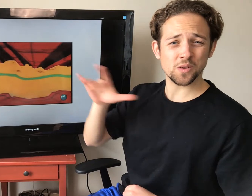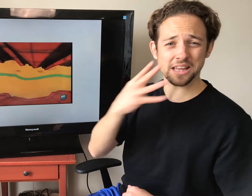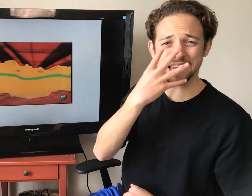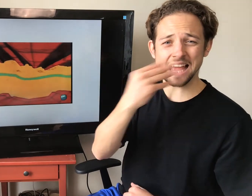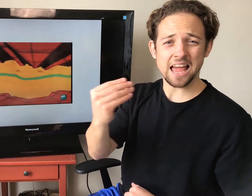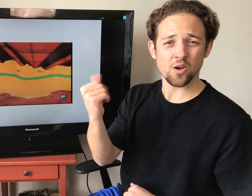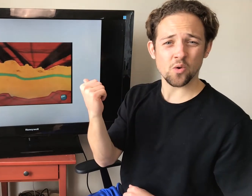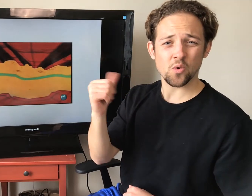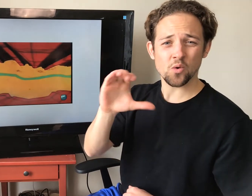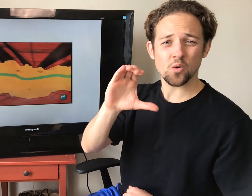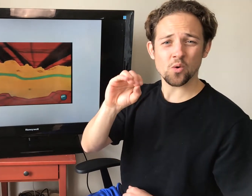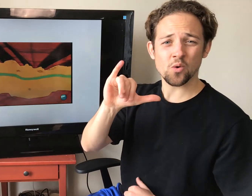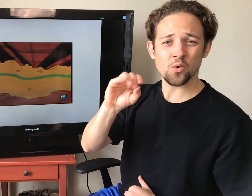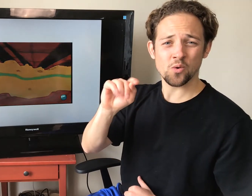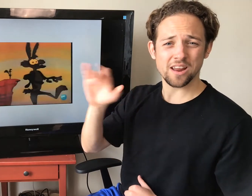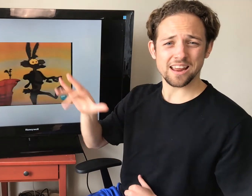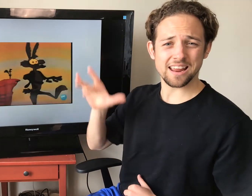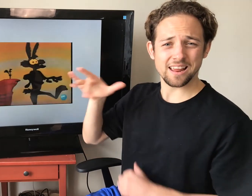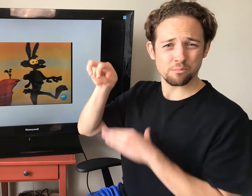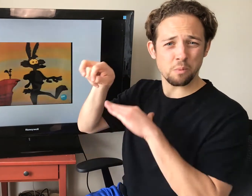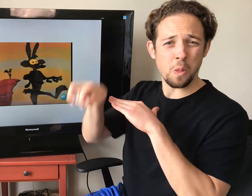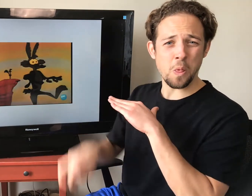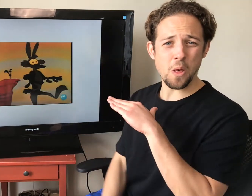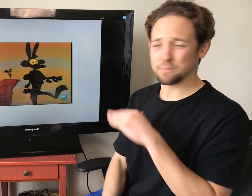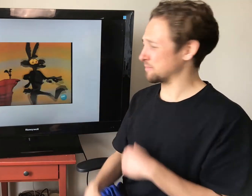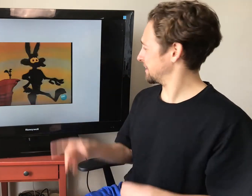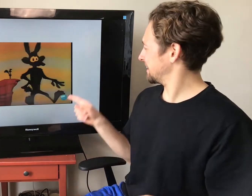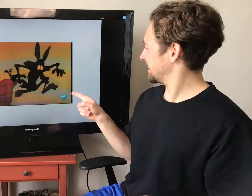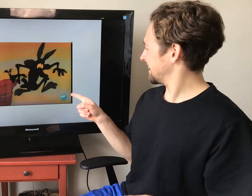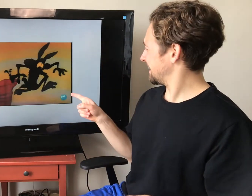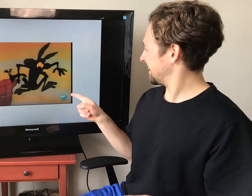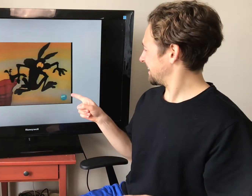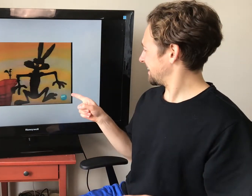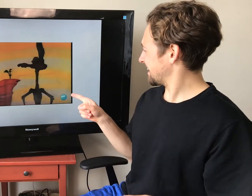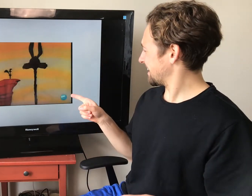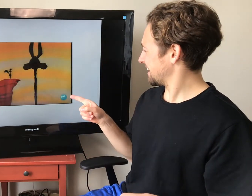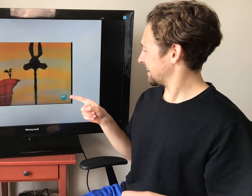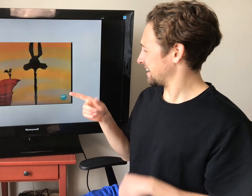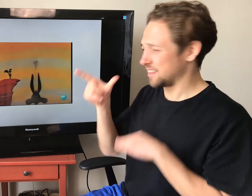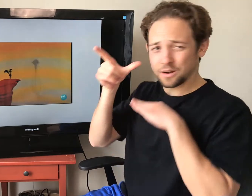Whoa, poor coyote. Down he goes.